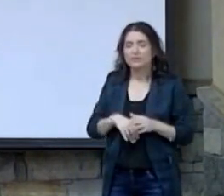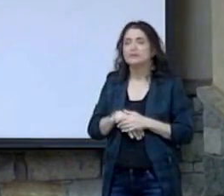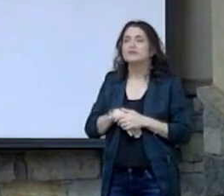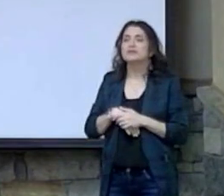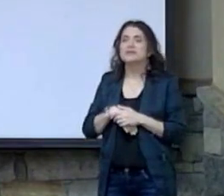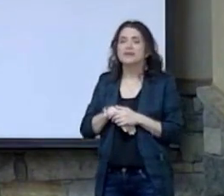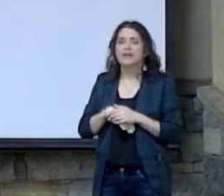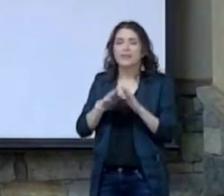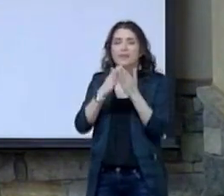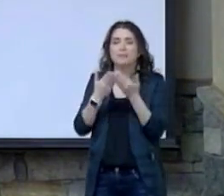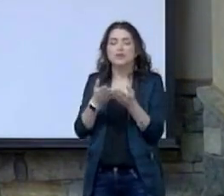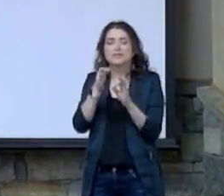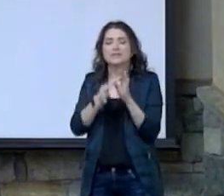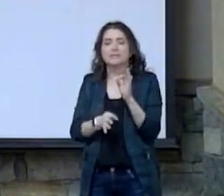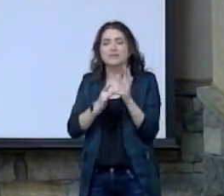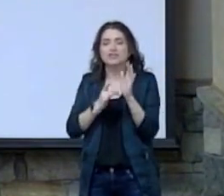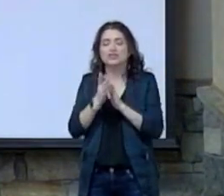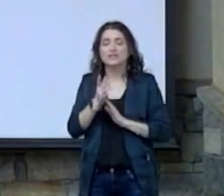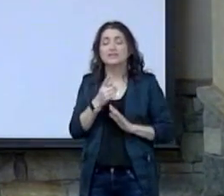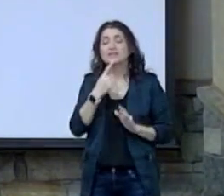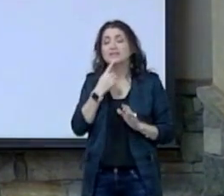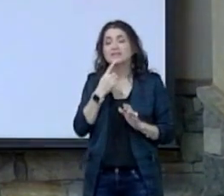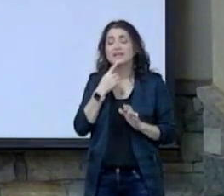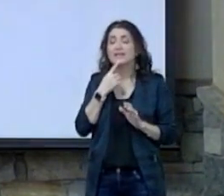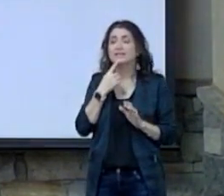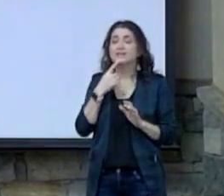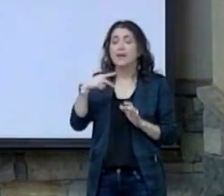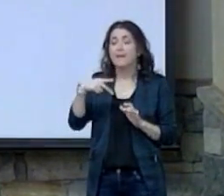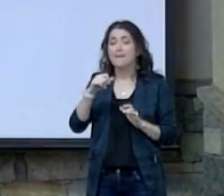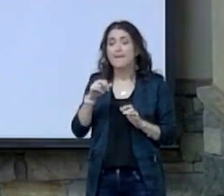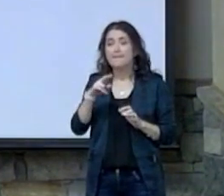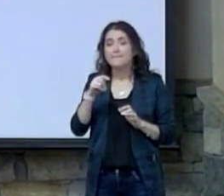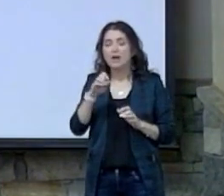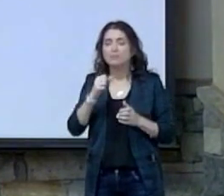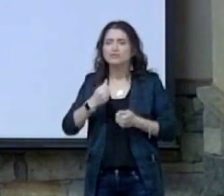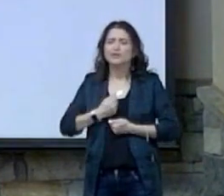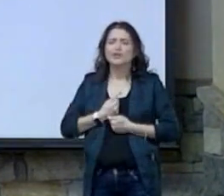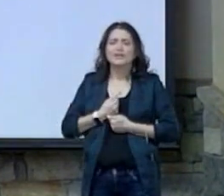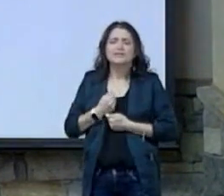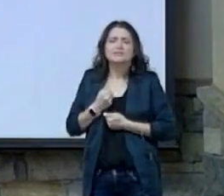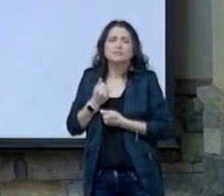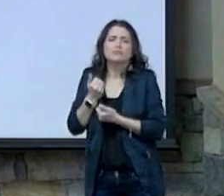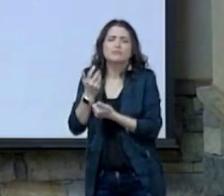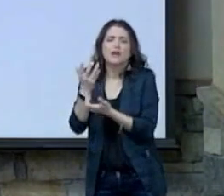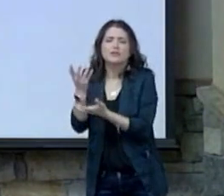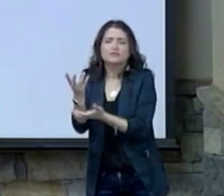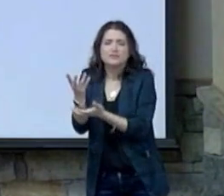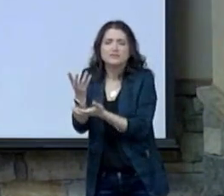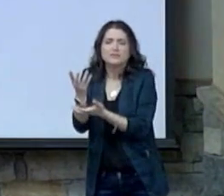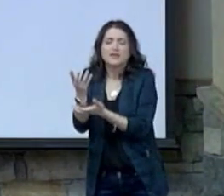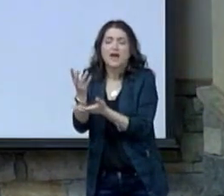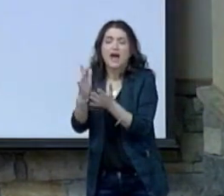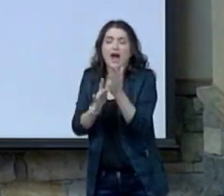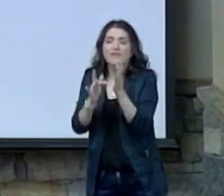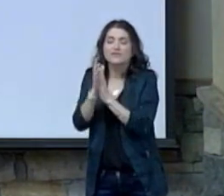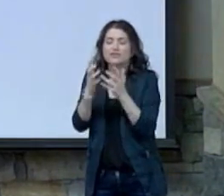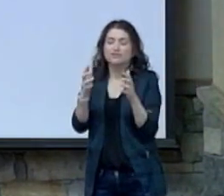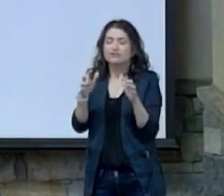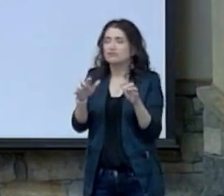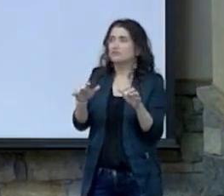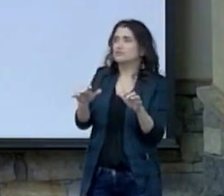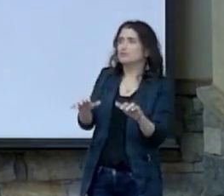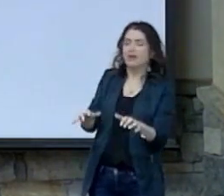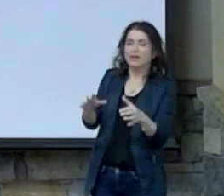Simply Jesus. N.T. Wright would say this: parables are expressions of Jesus' shocking message that